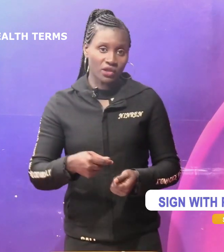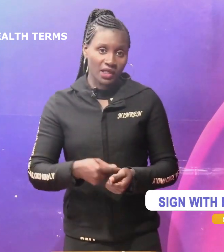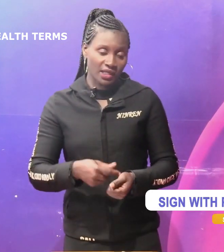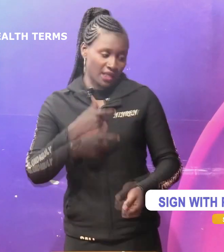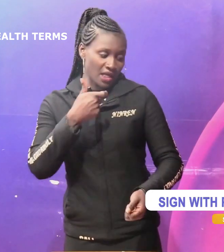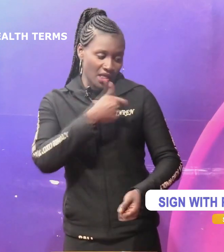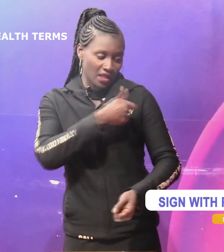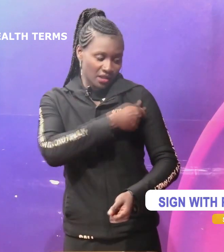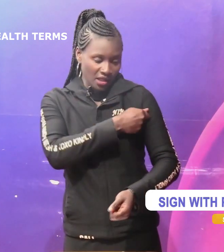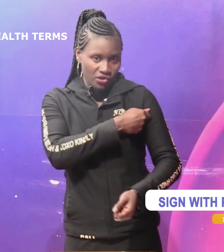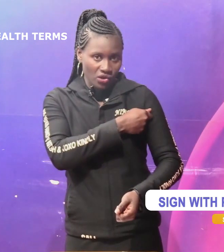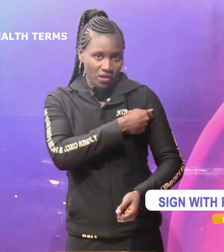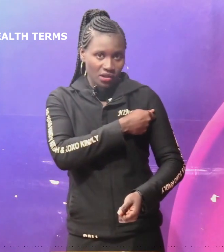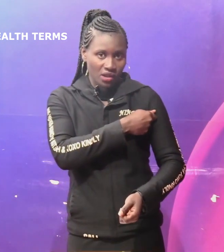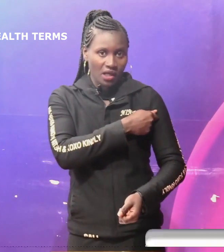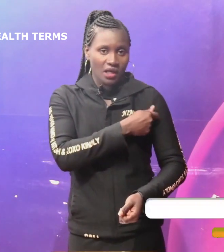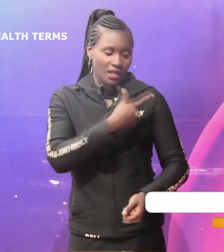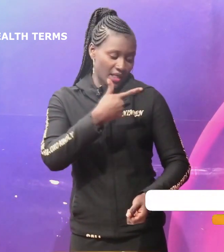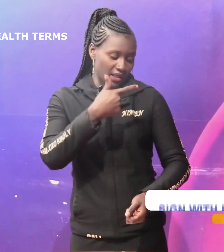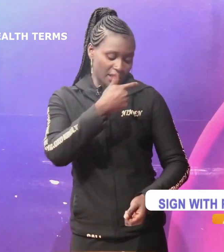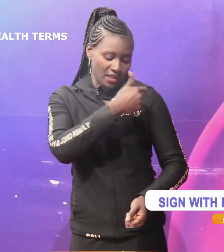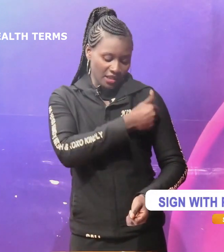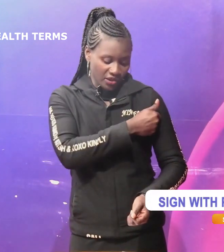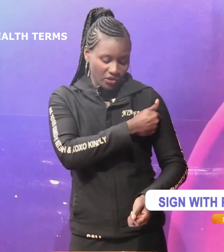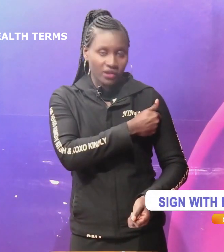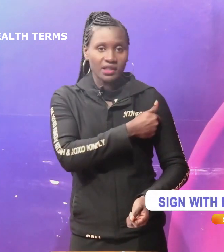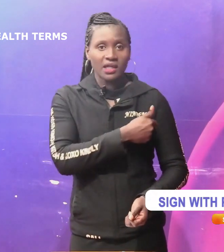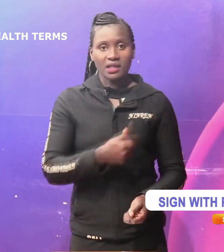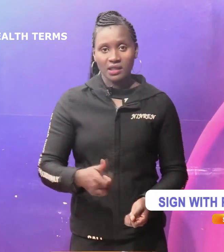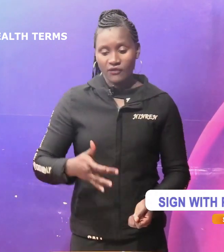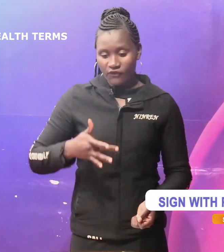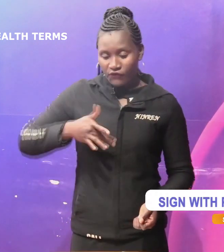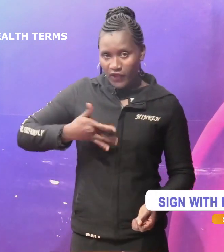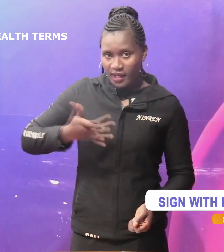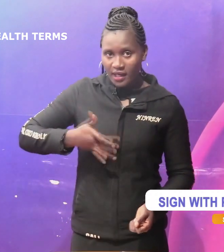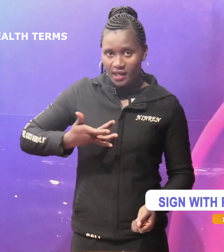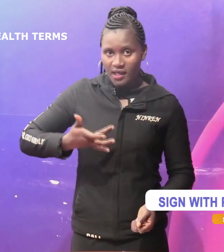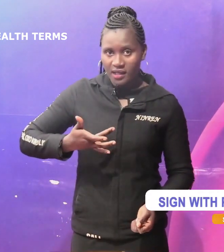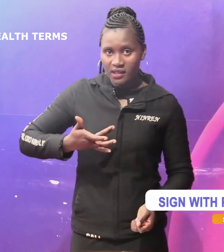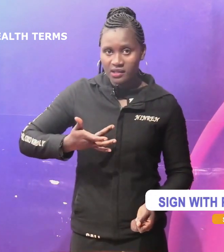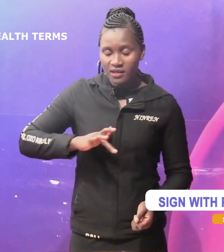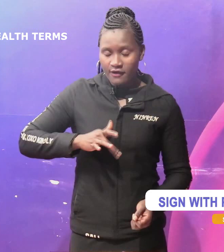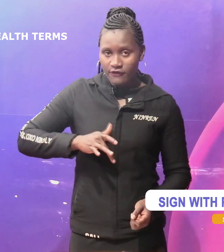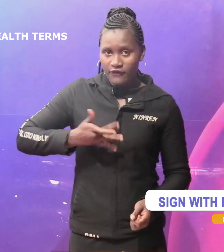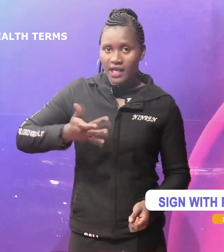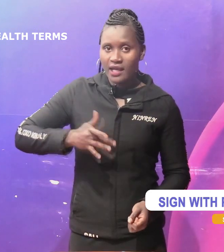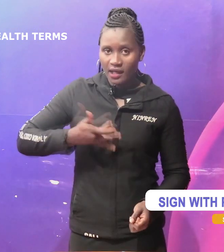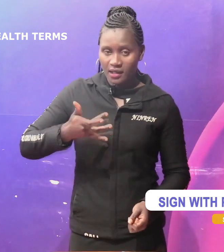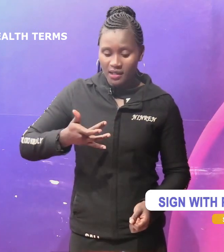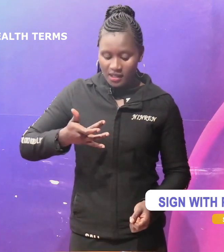said injection, like this. Injection. Feel, like this. Feel. And